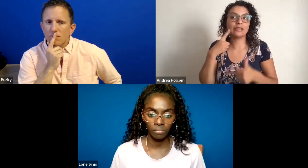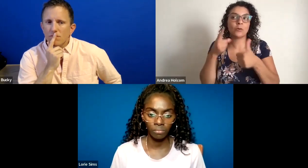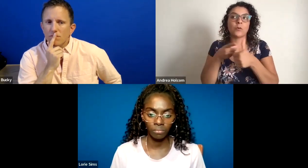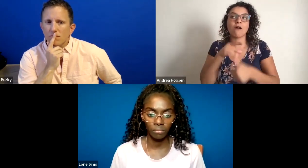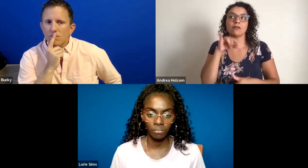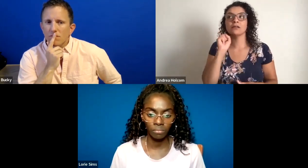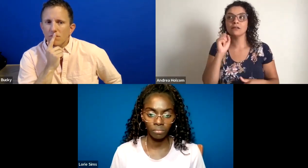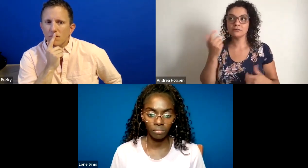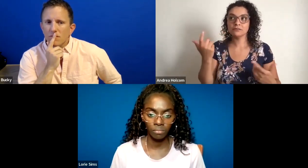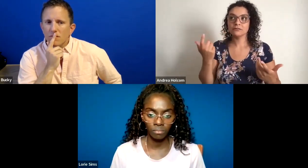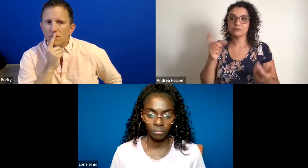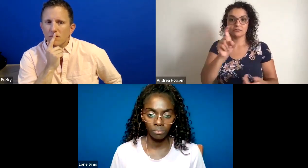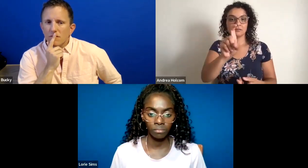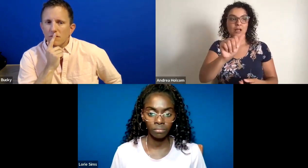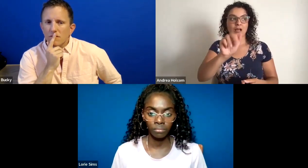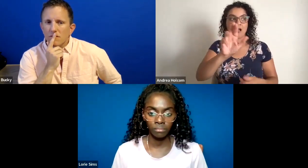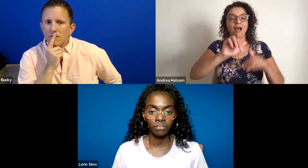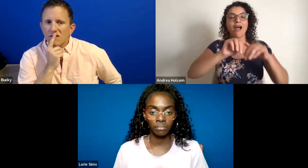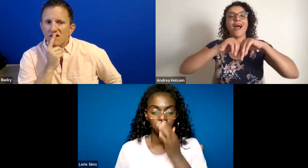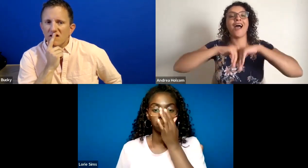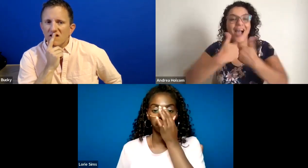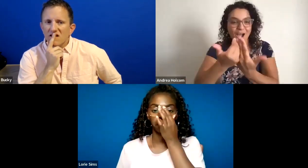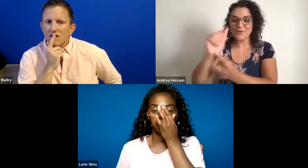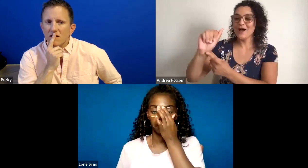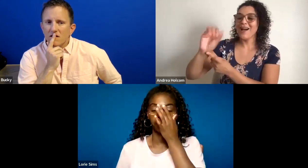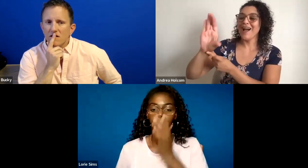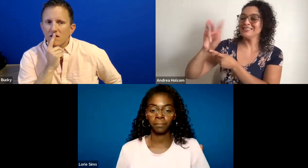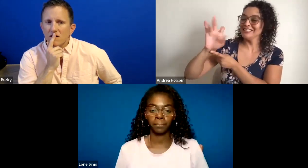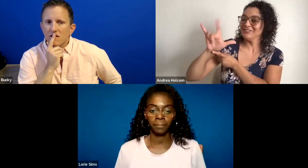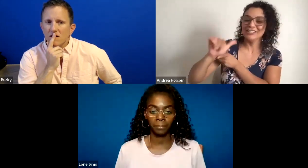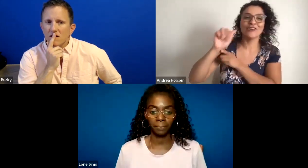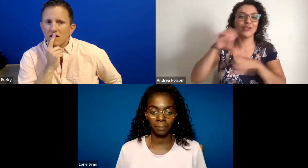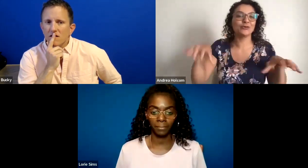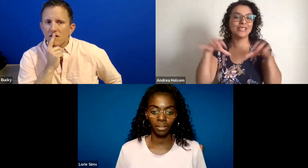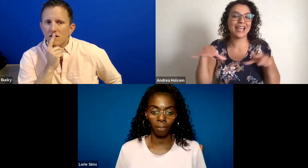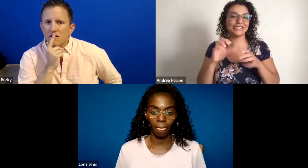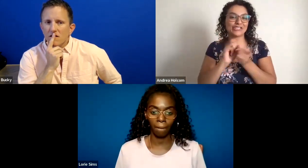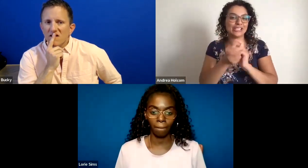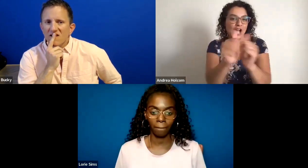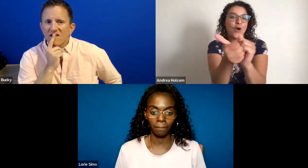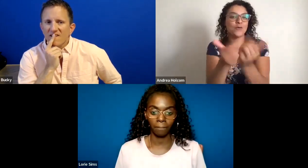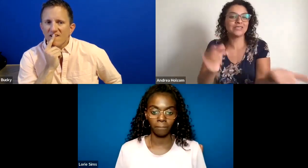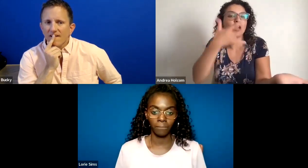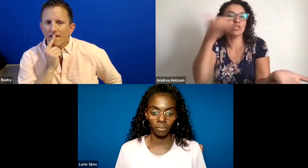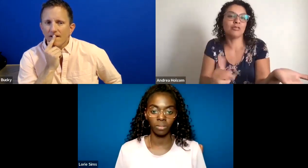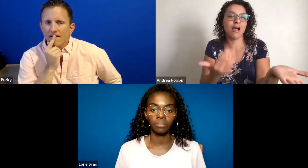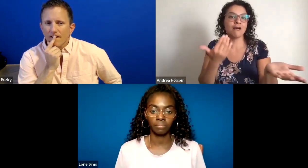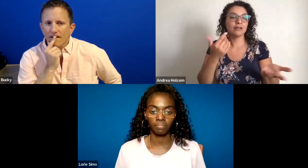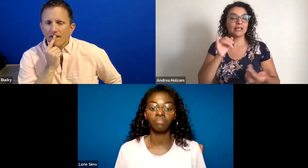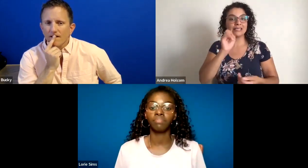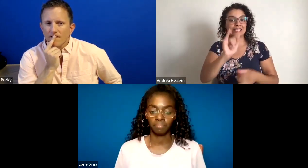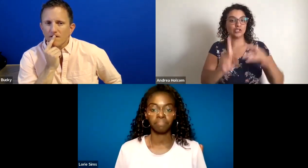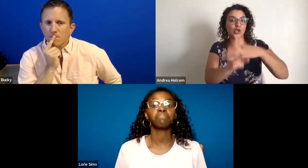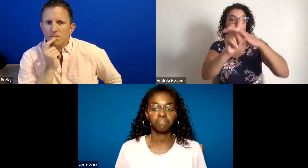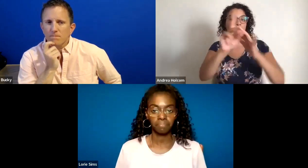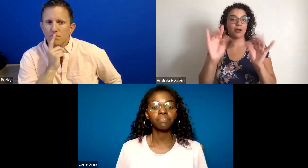to make sure that they're part of change? I think one way to do that is, how are you actively changing? What does